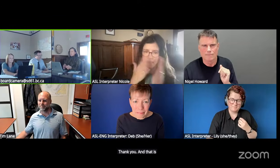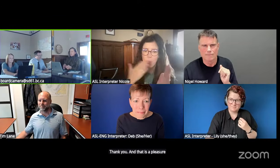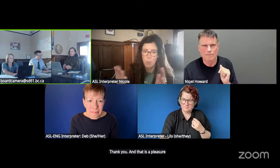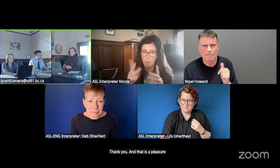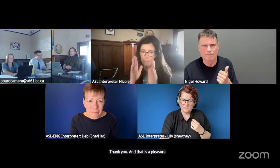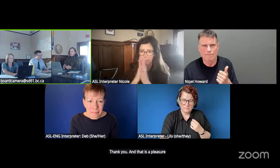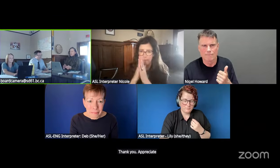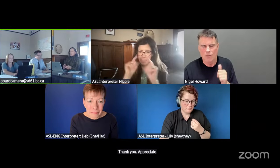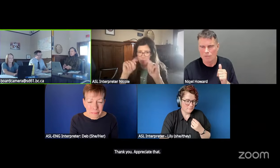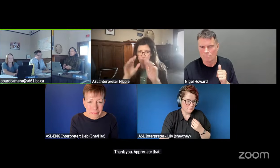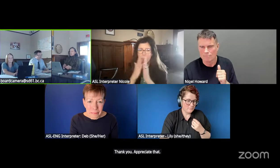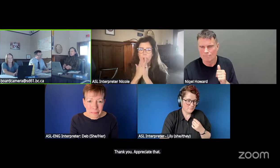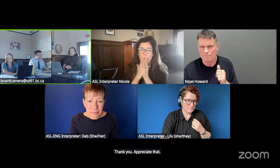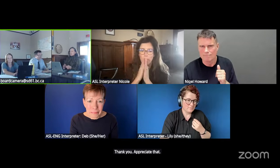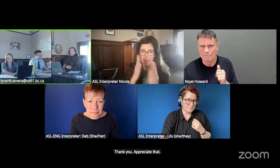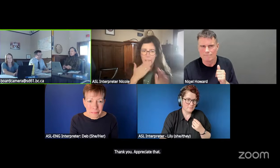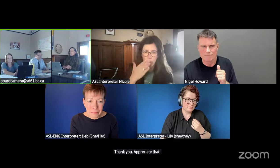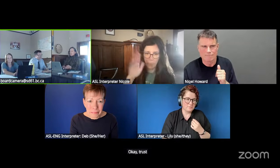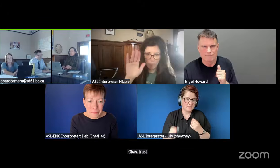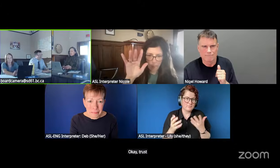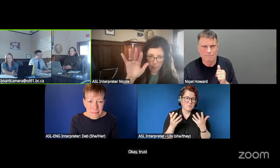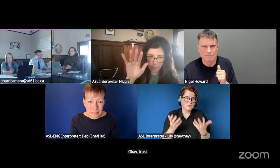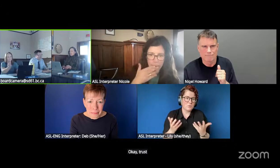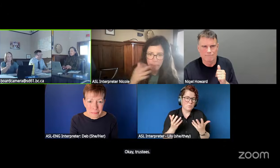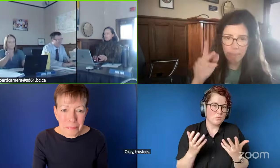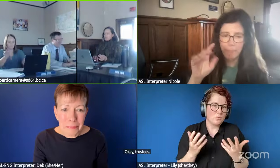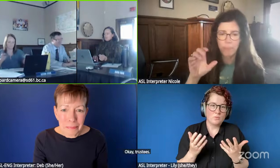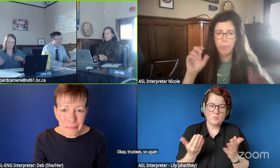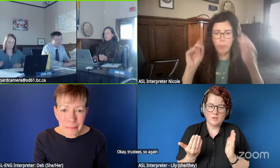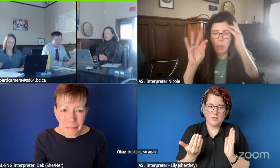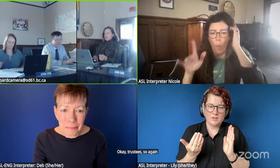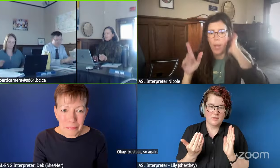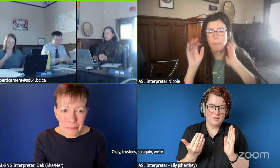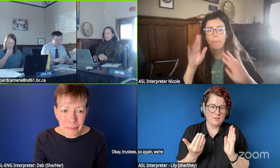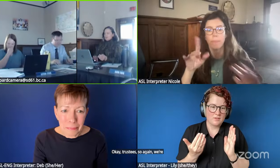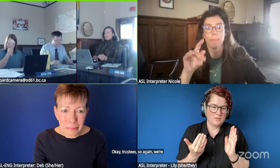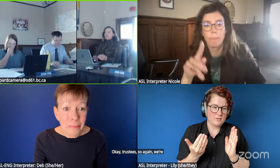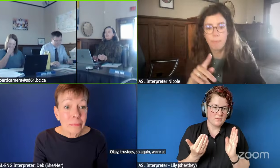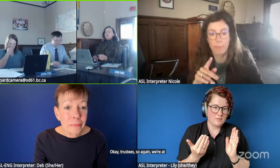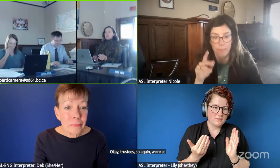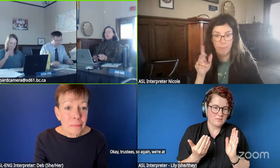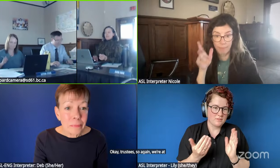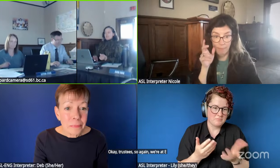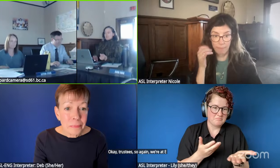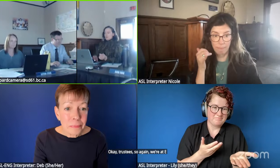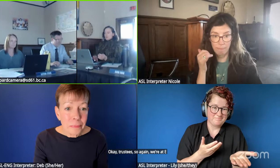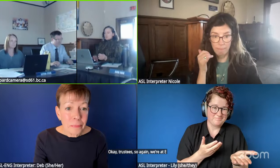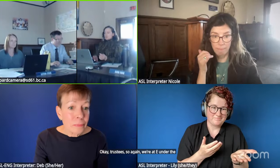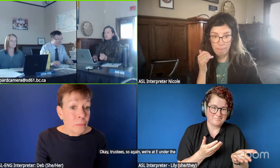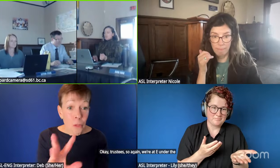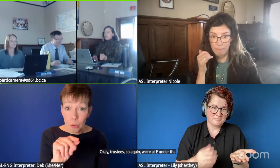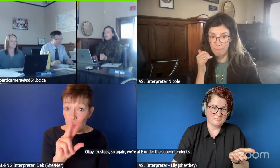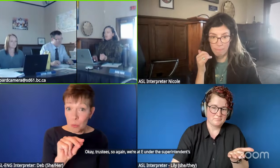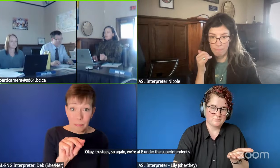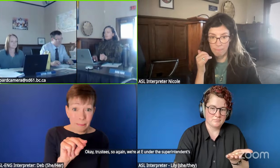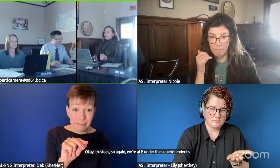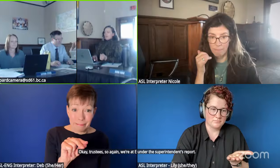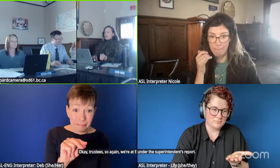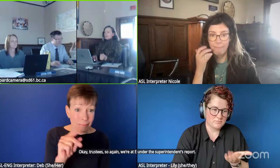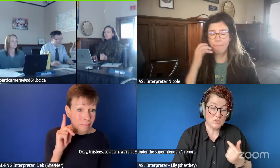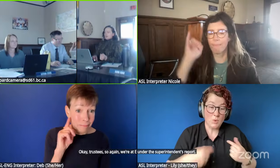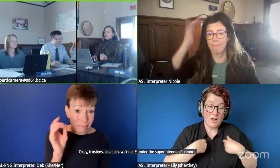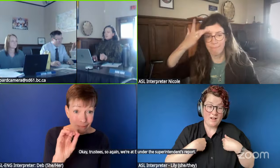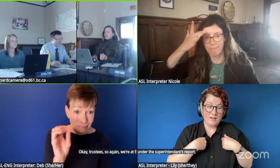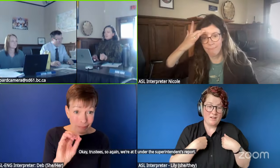that. Okay, trustees, so again, we're at E under the superintendent's report.